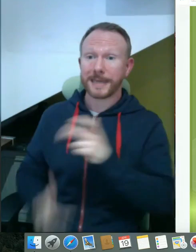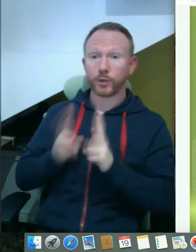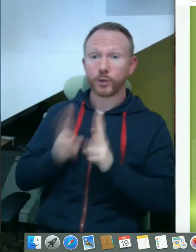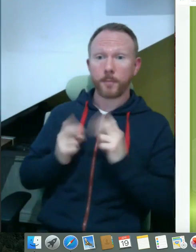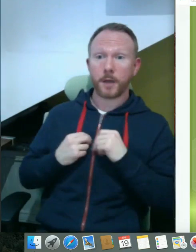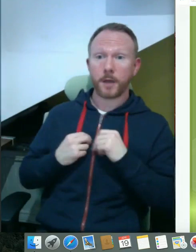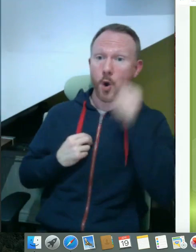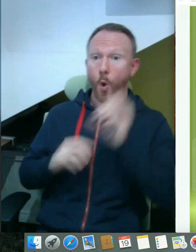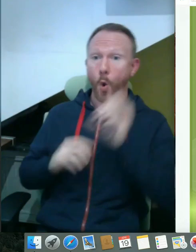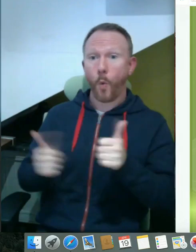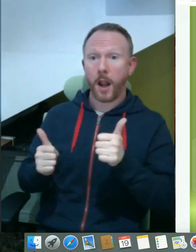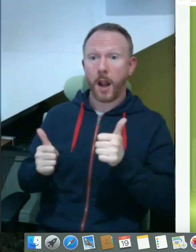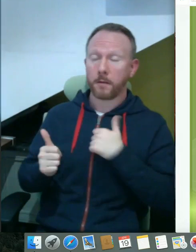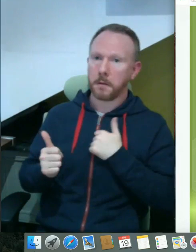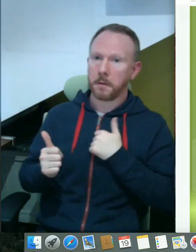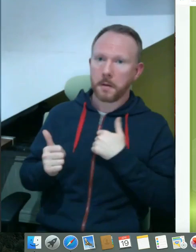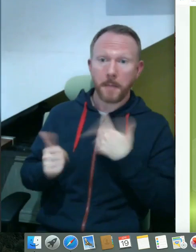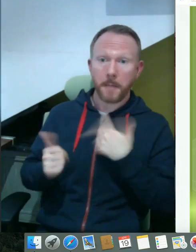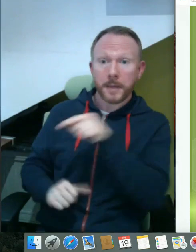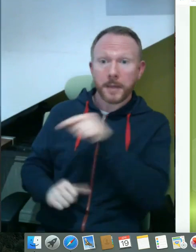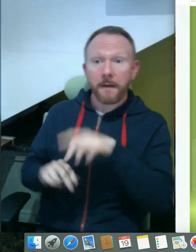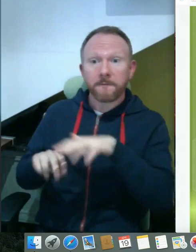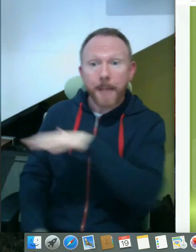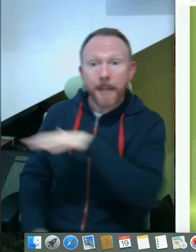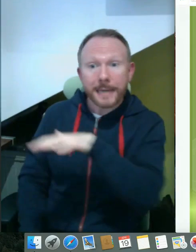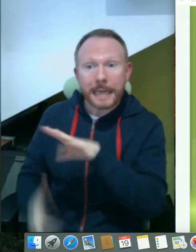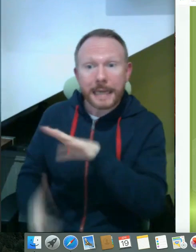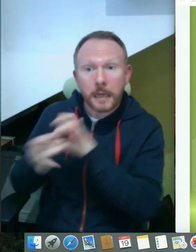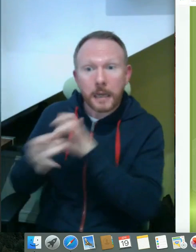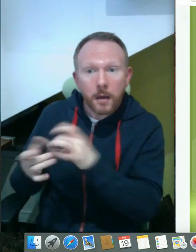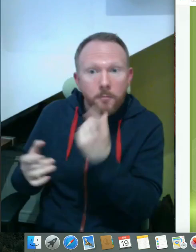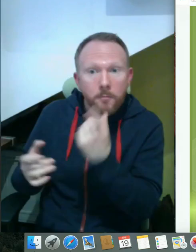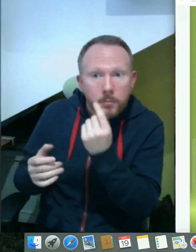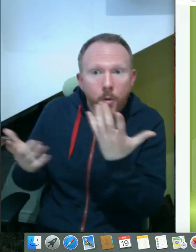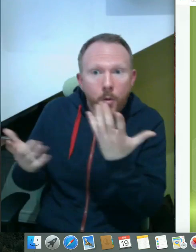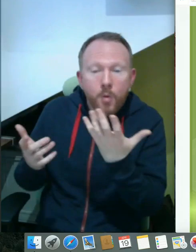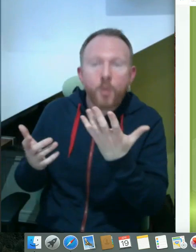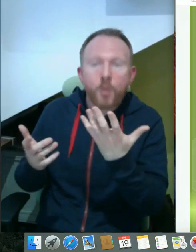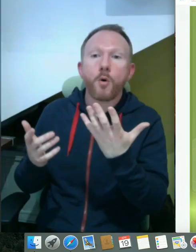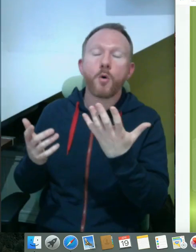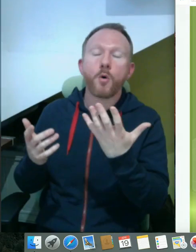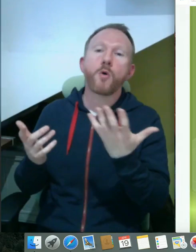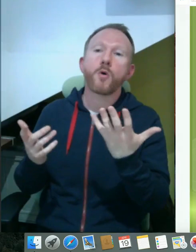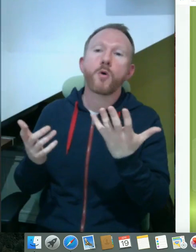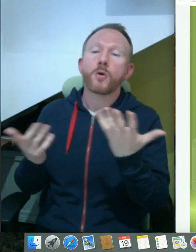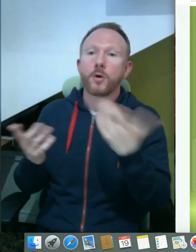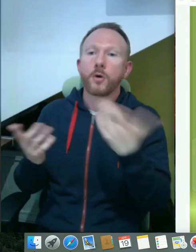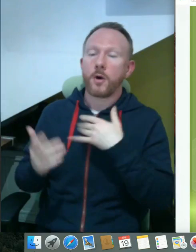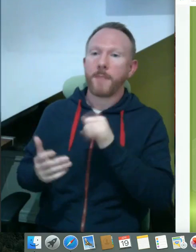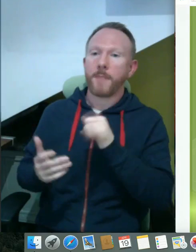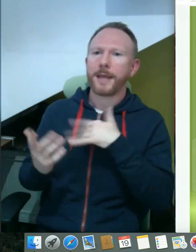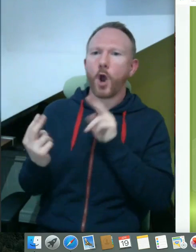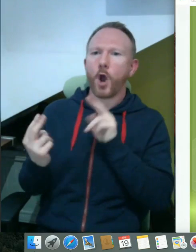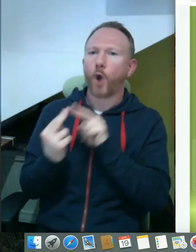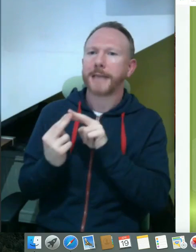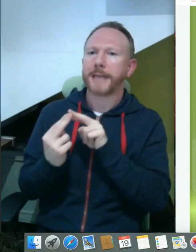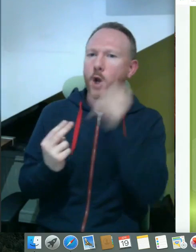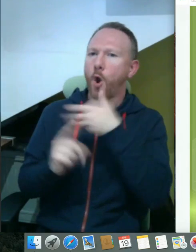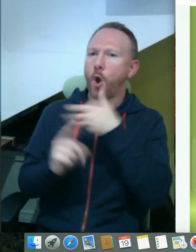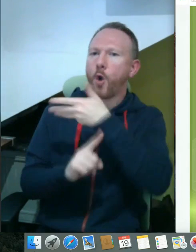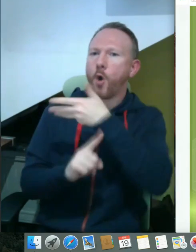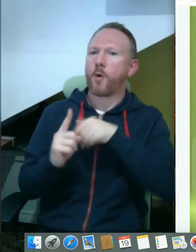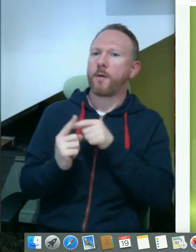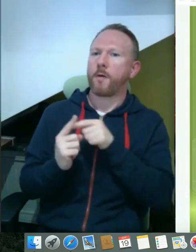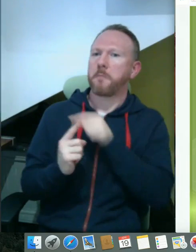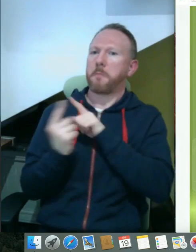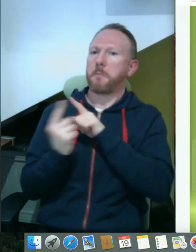known to a deaf party for other reasons. So the fact that they may have come into contact with them